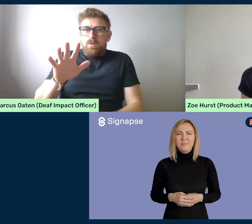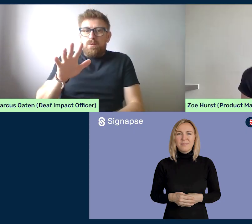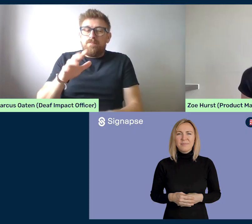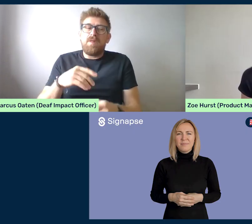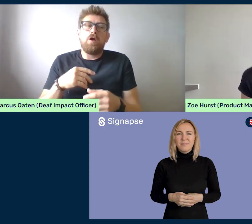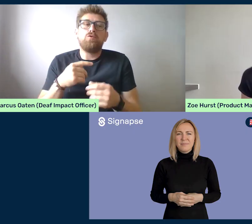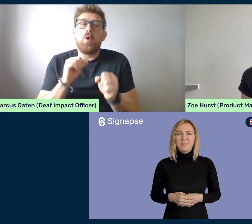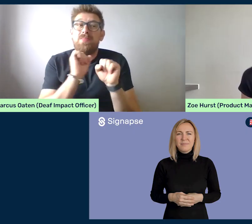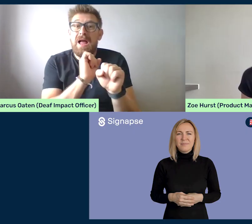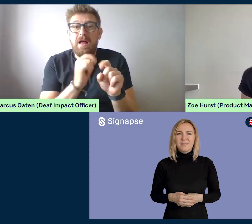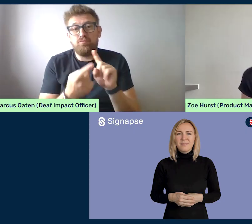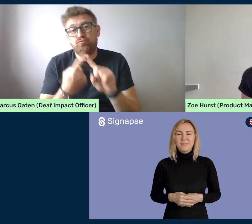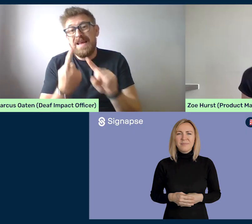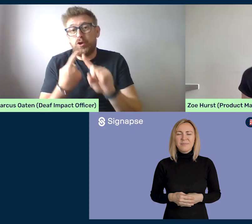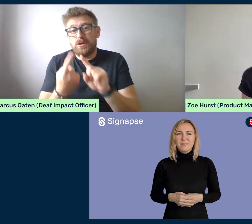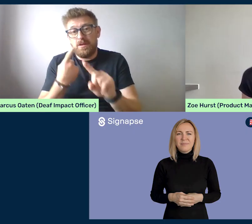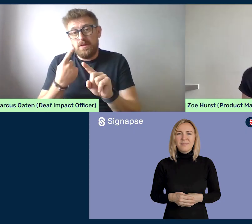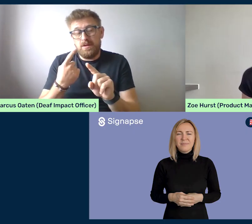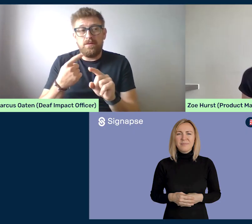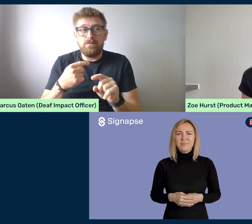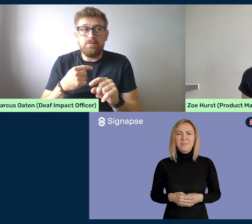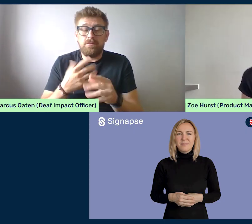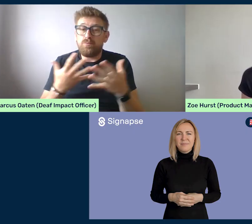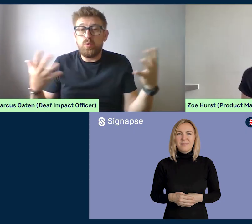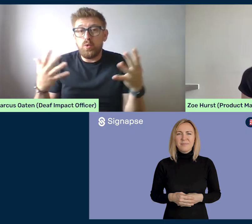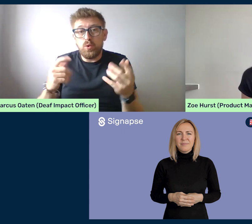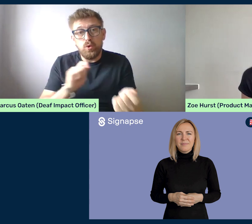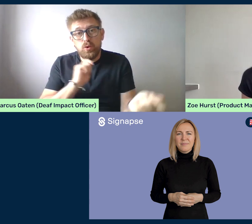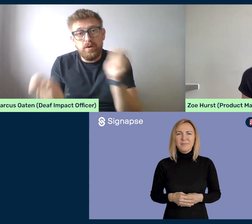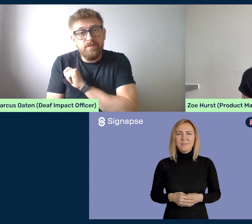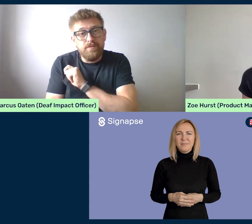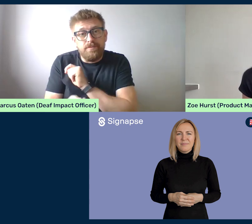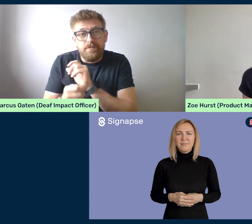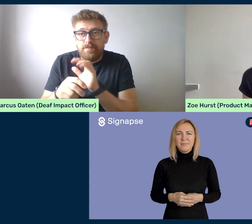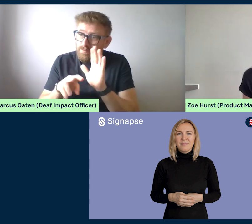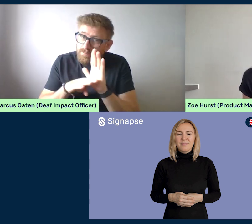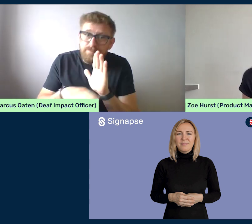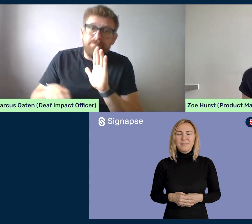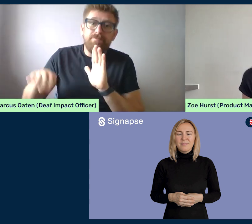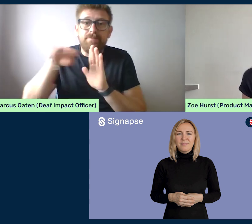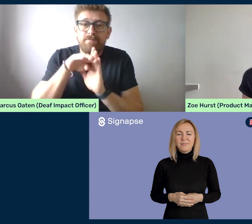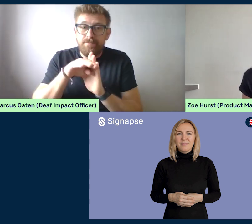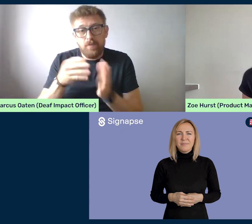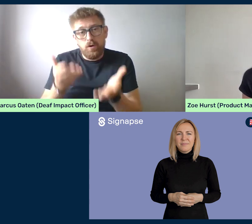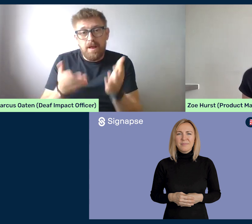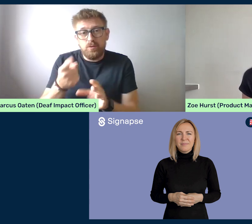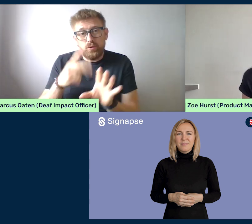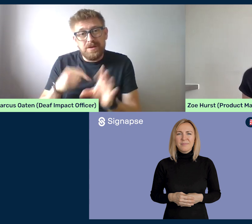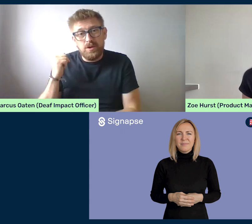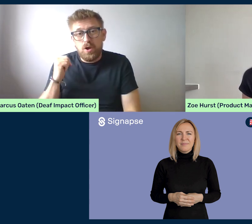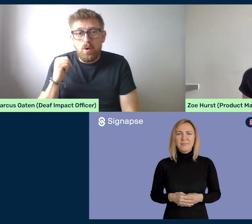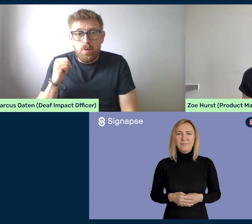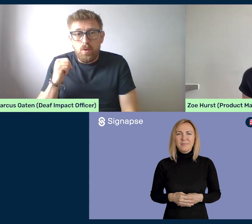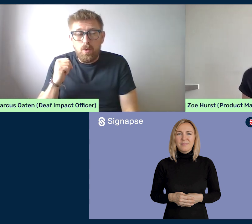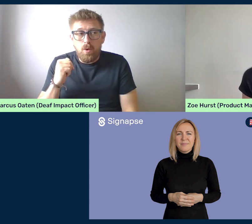And then they started to talk about it, and wow, I mean, their reaction was a huge